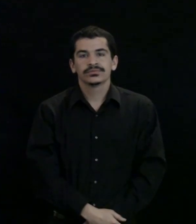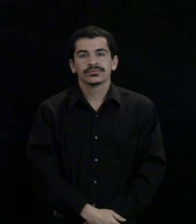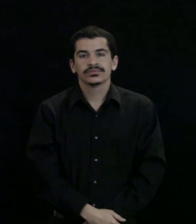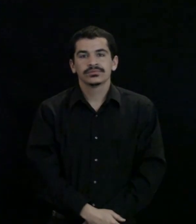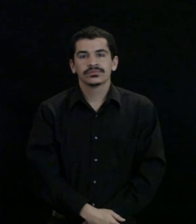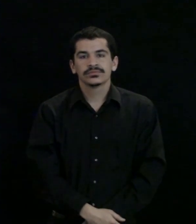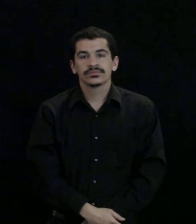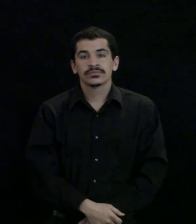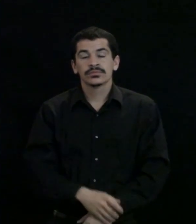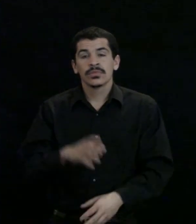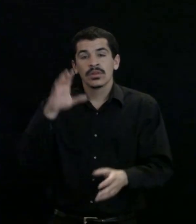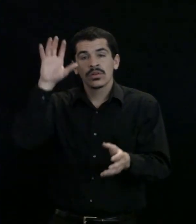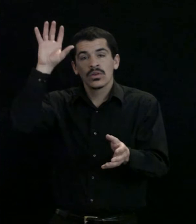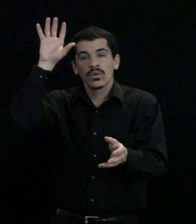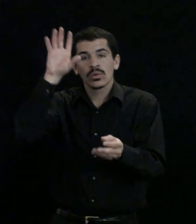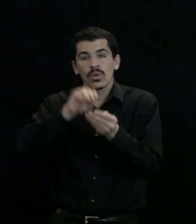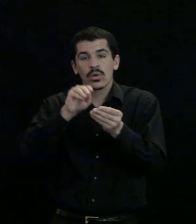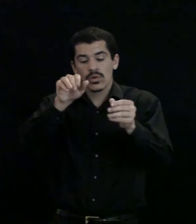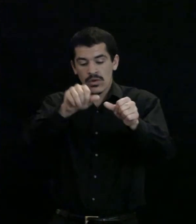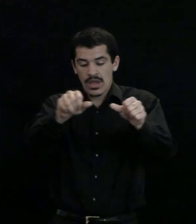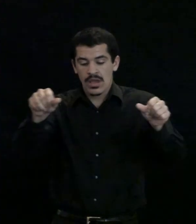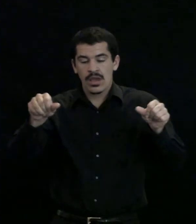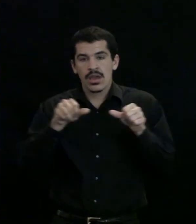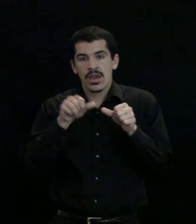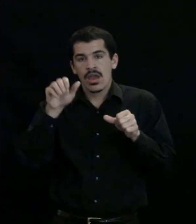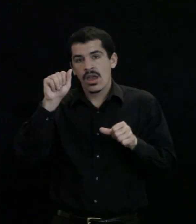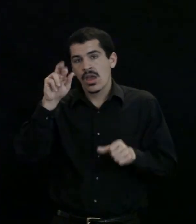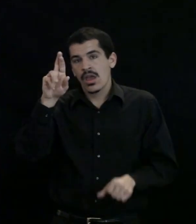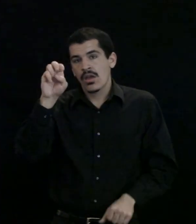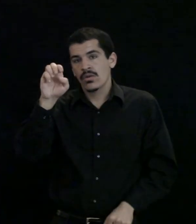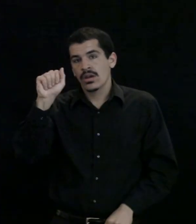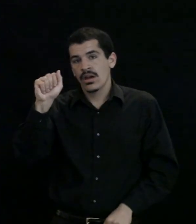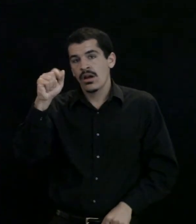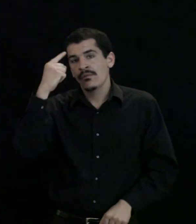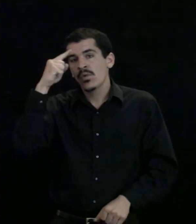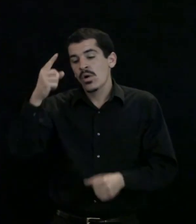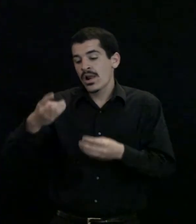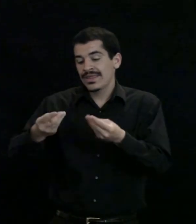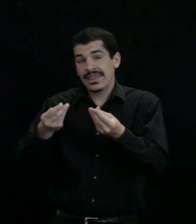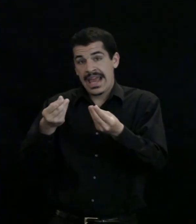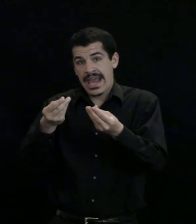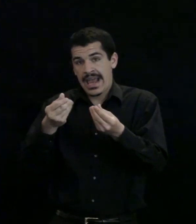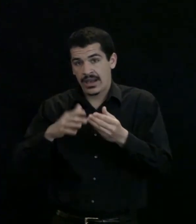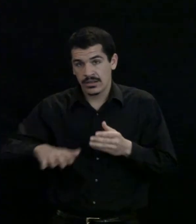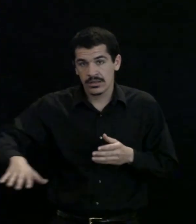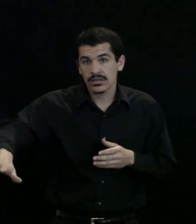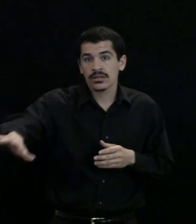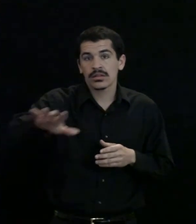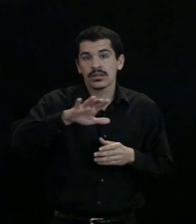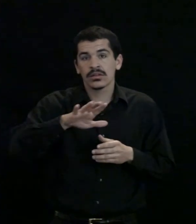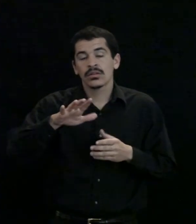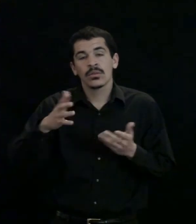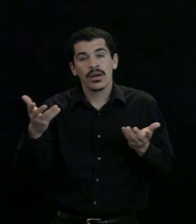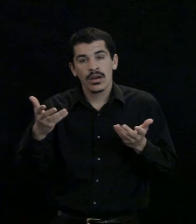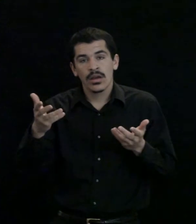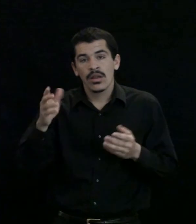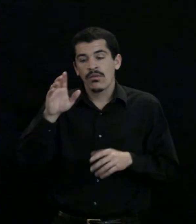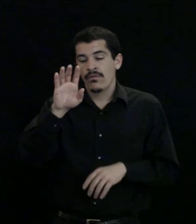The total area of land needed is 4.10 acres.